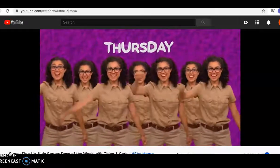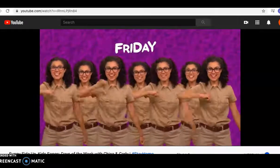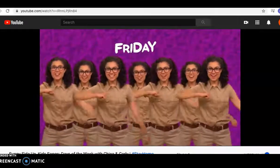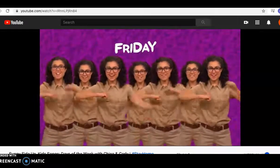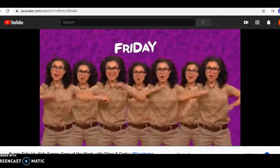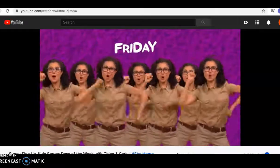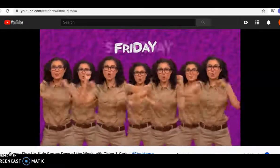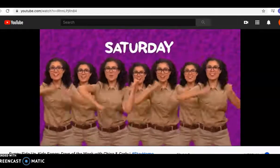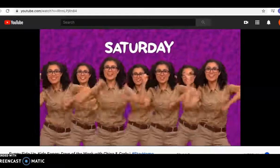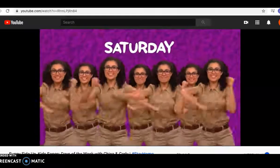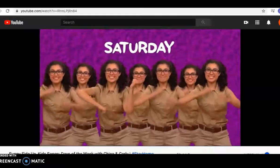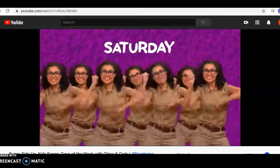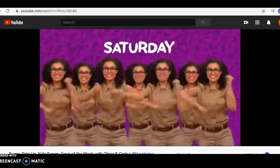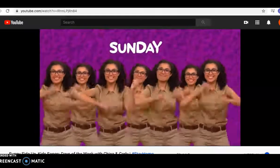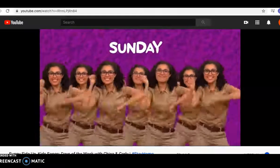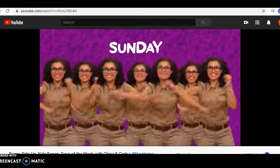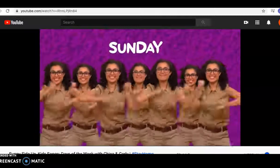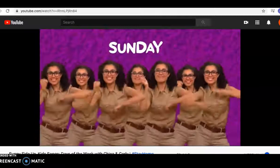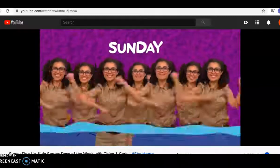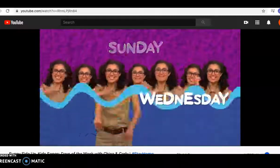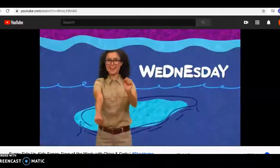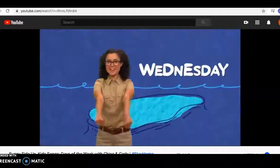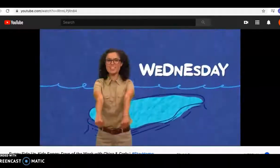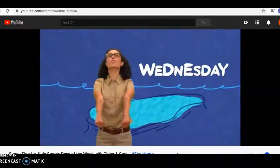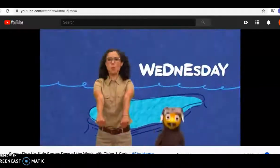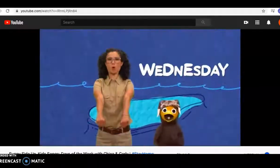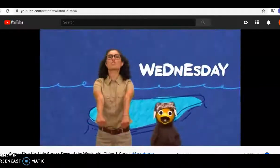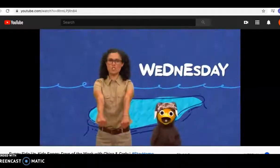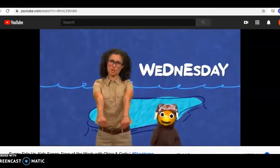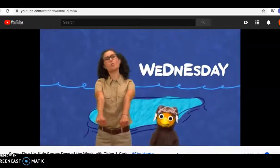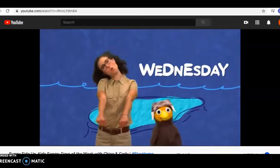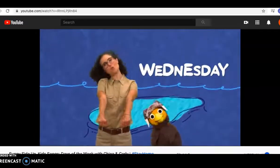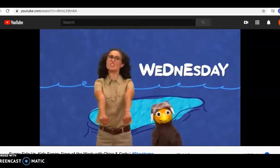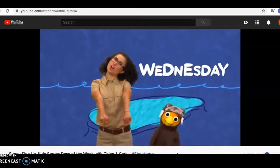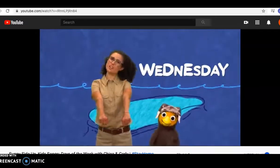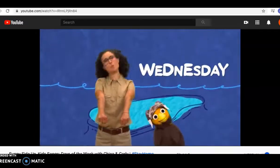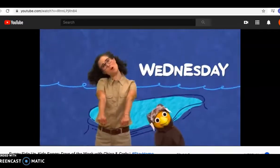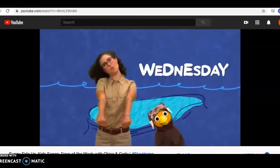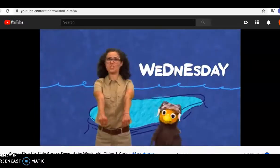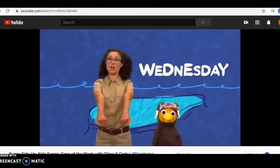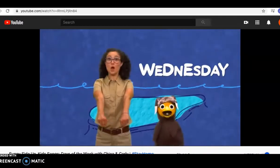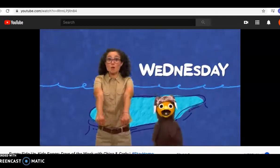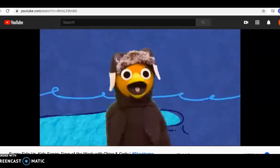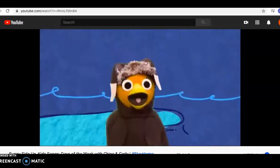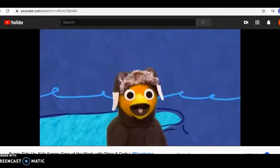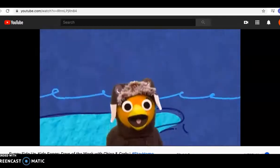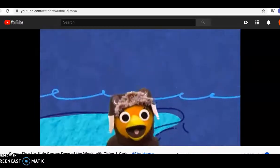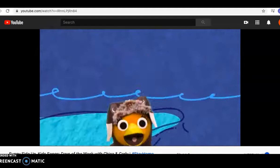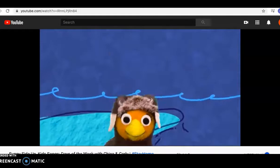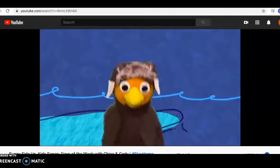Days of the week. Wednesday, get your walrus on, your walrus on, your walrus on.